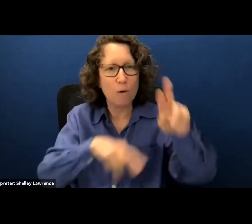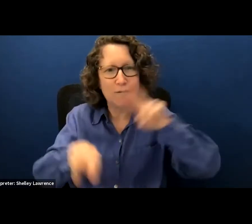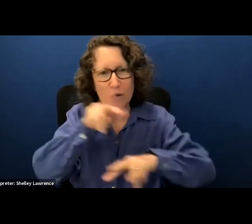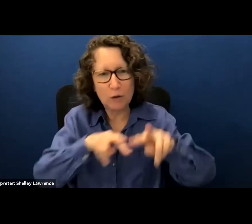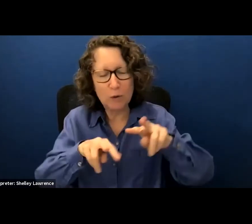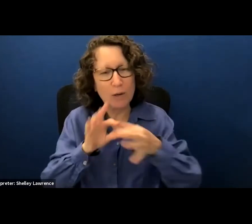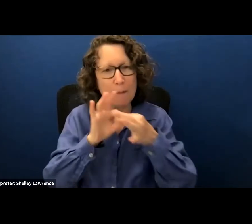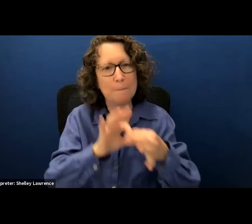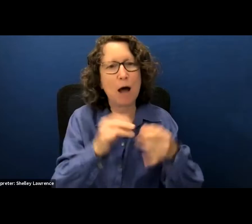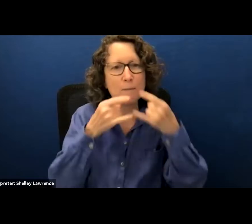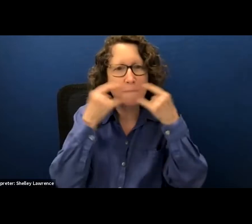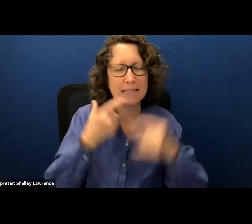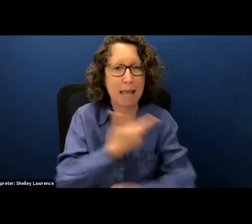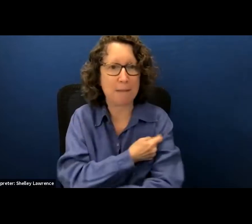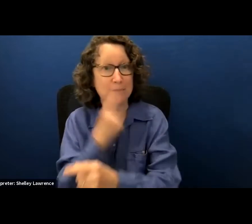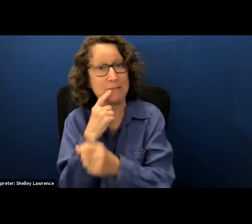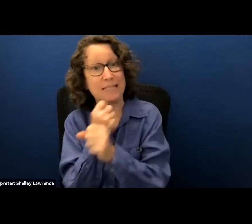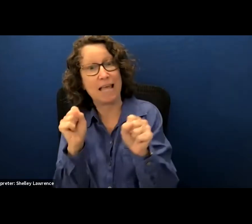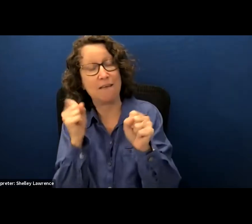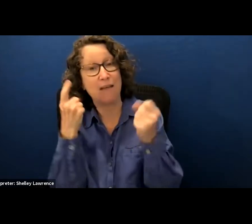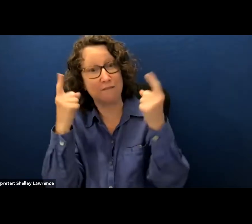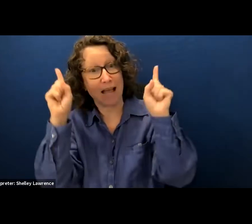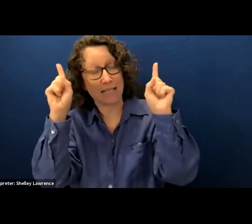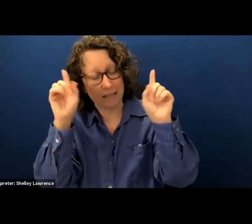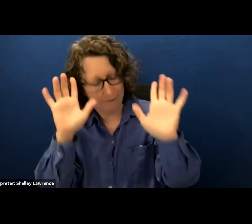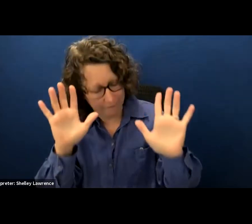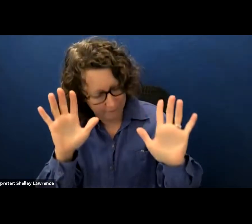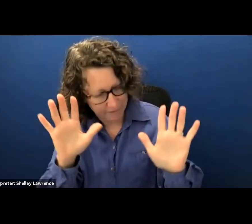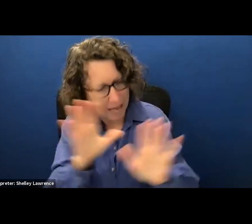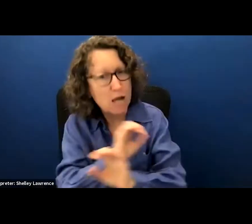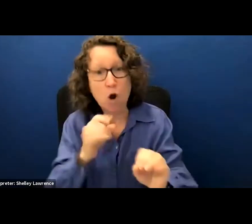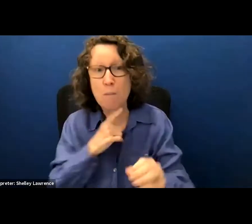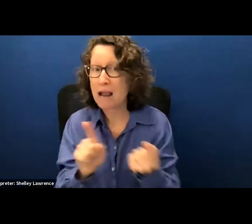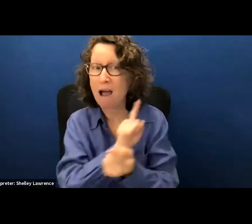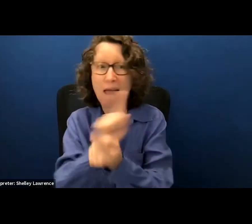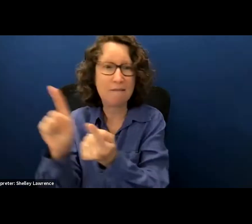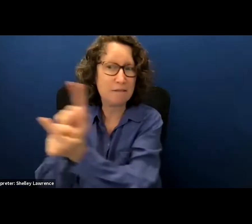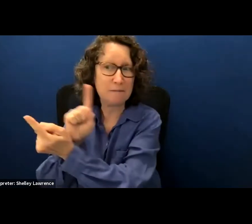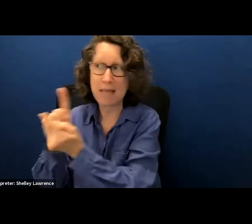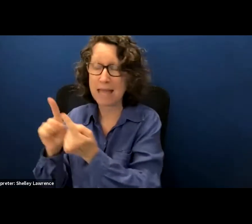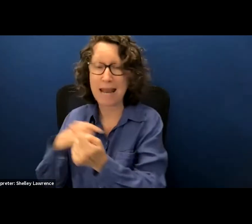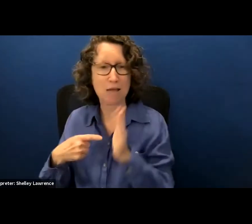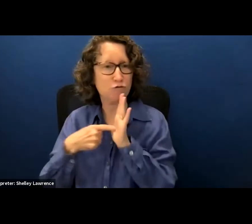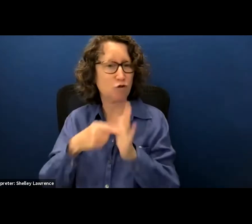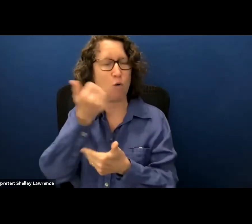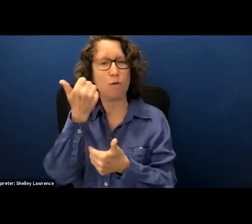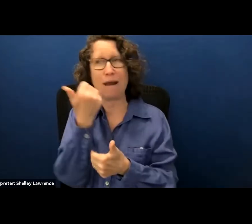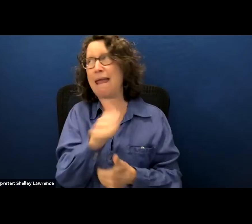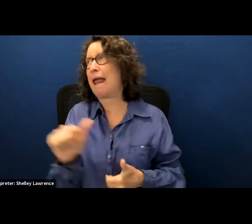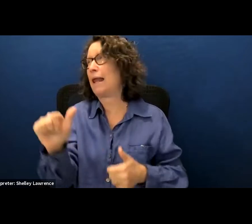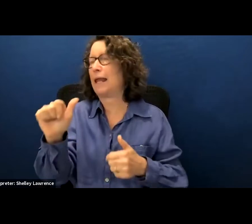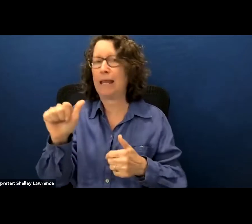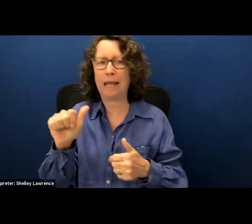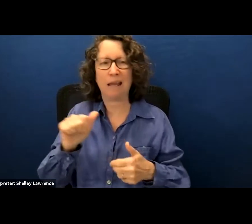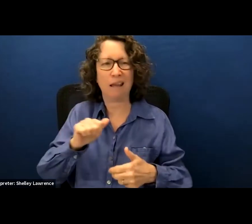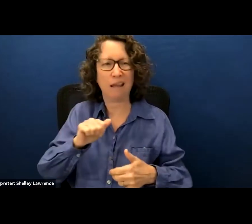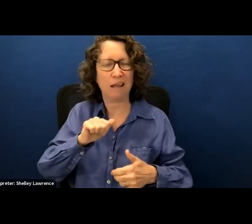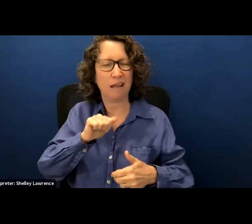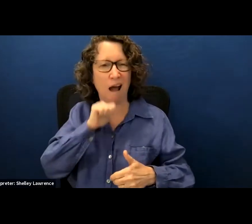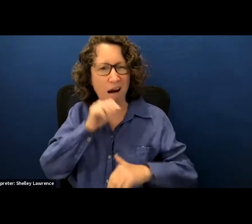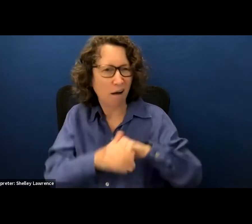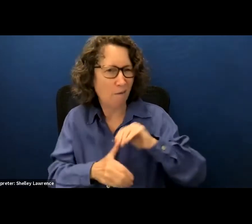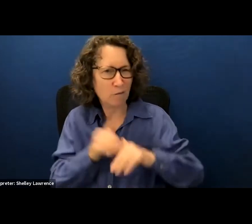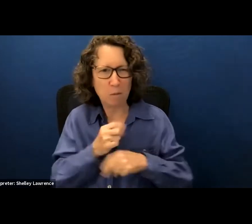and vaccines being safe and effective, and no one I've met has shown any discomfort in wearing